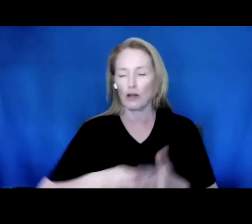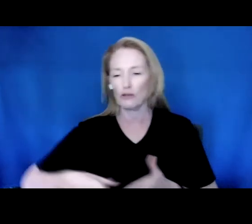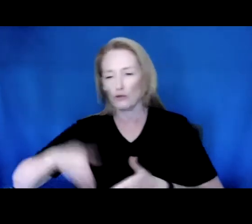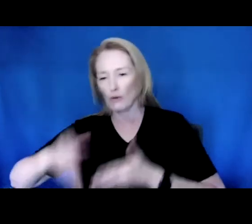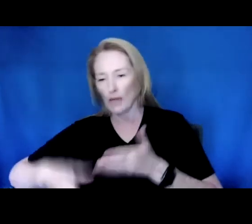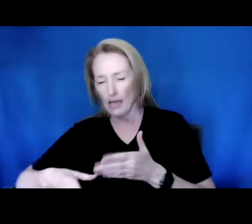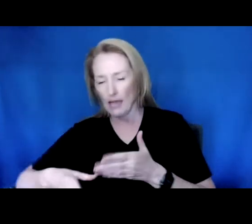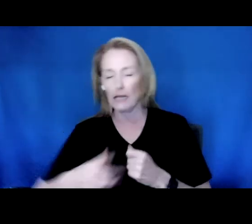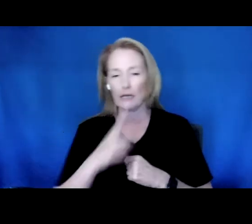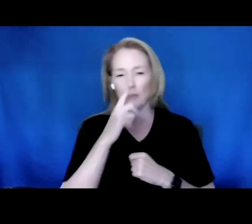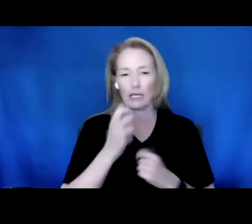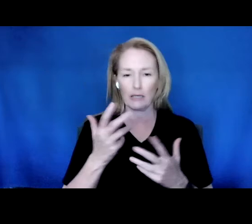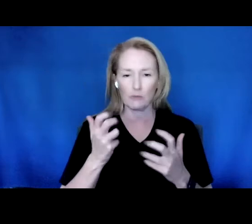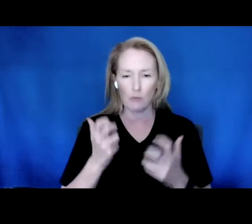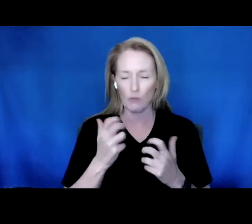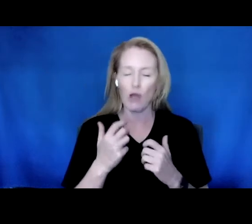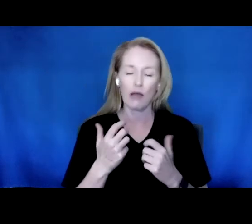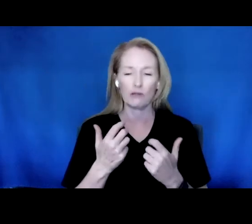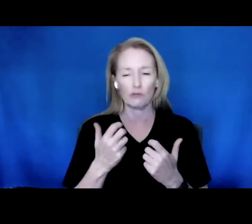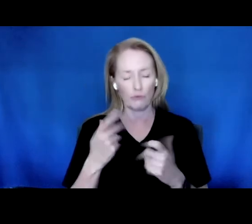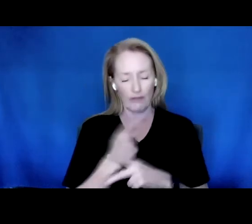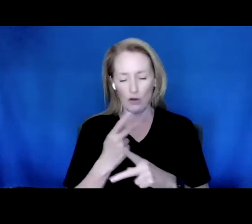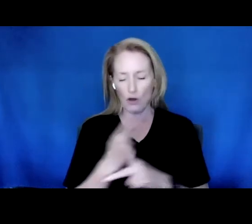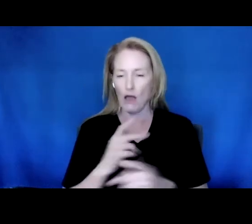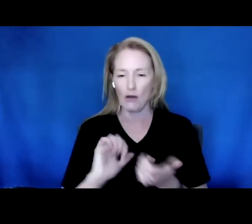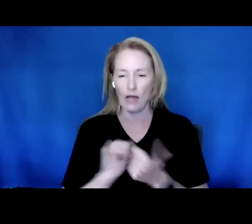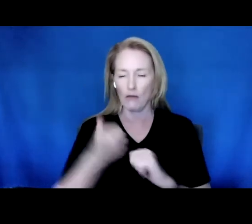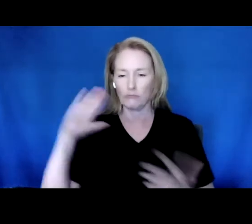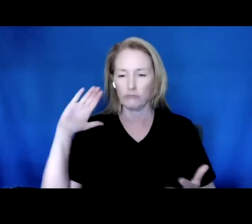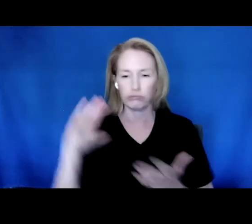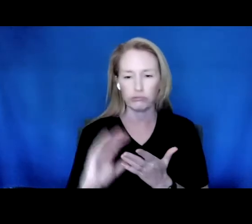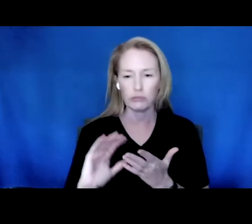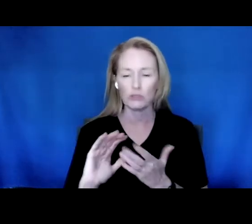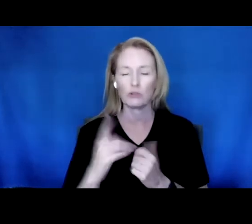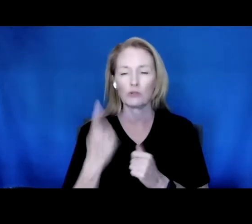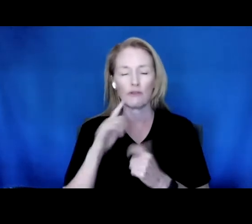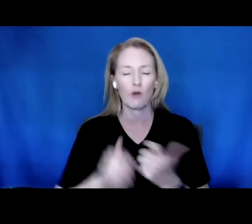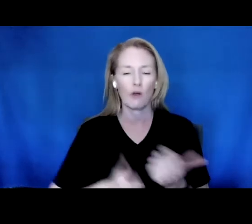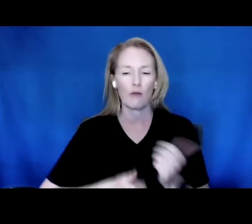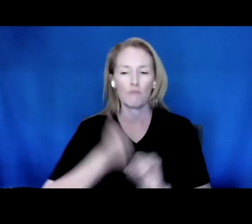most impacted communities. So that's where this analysis came in.